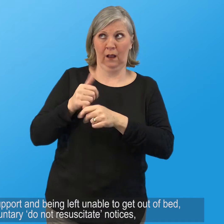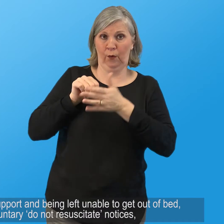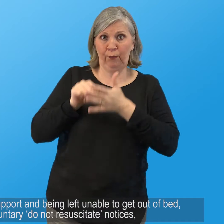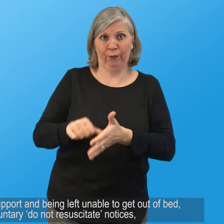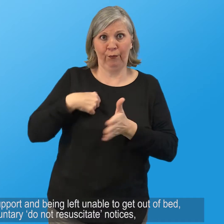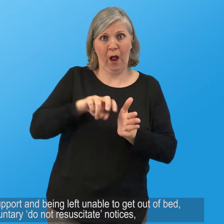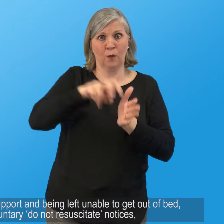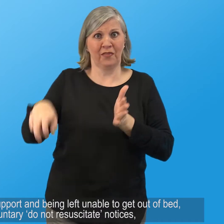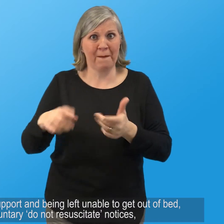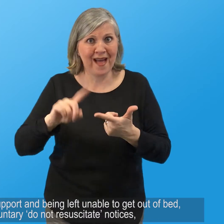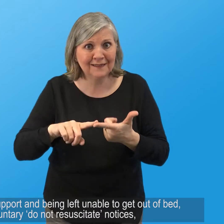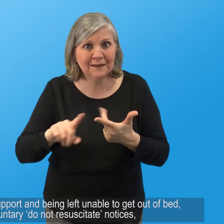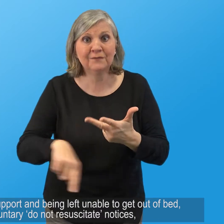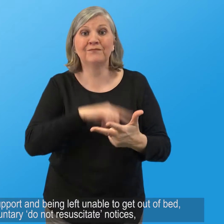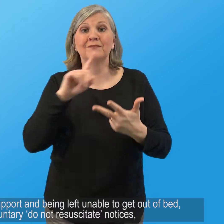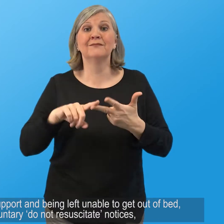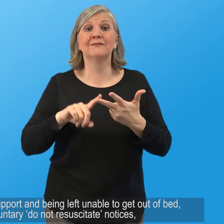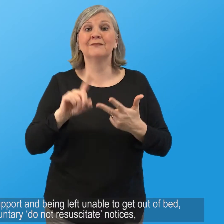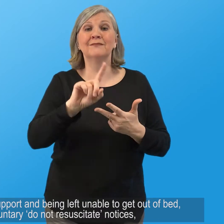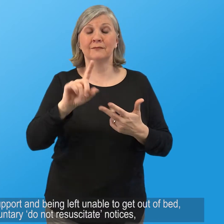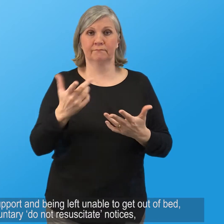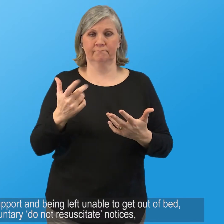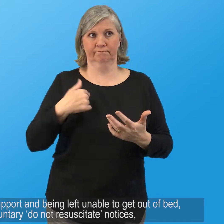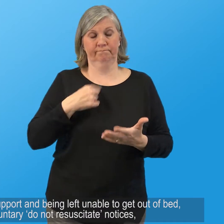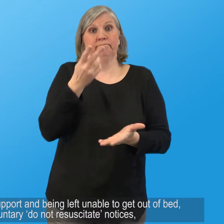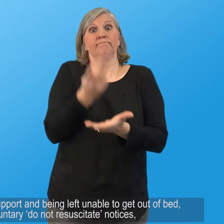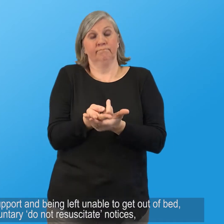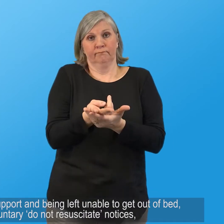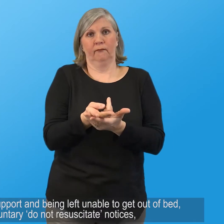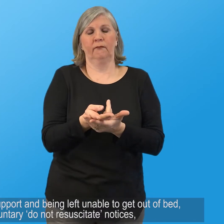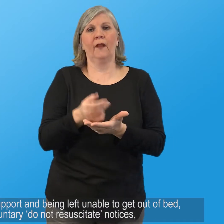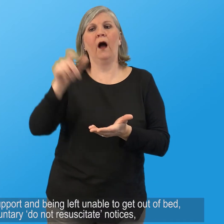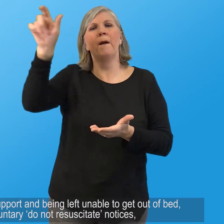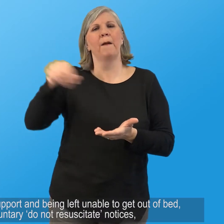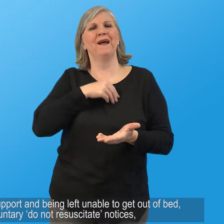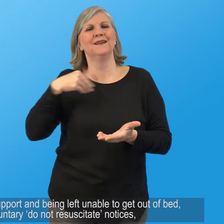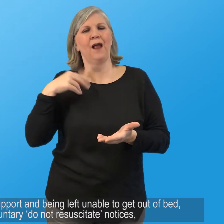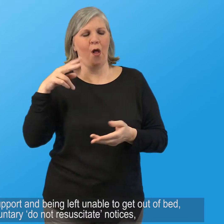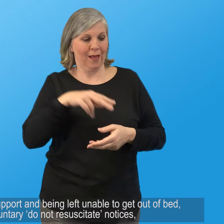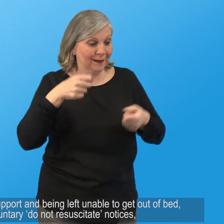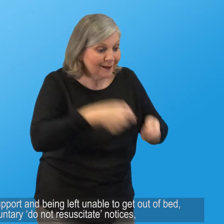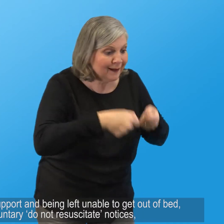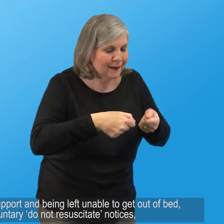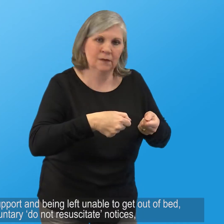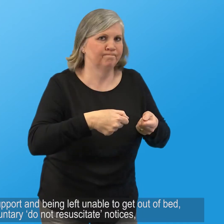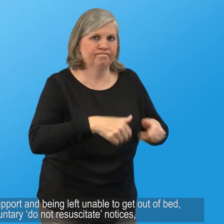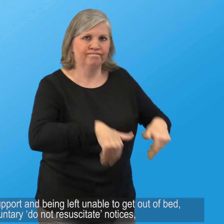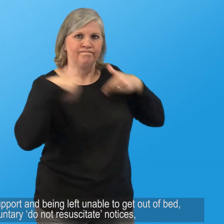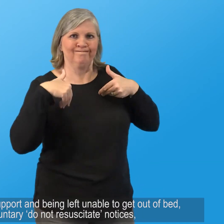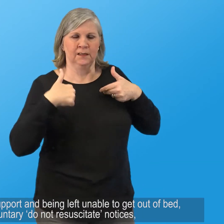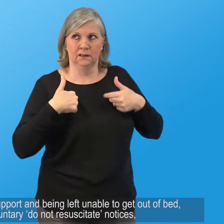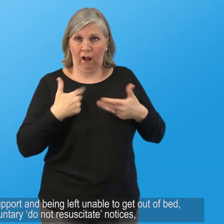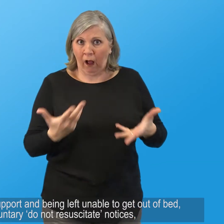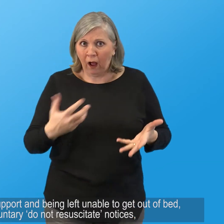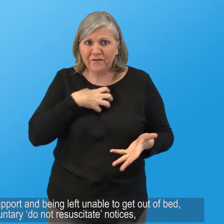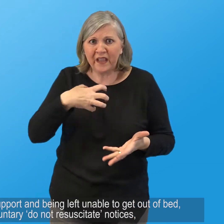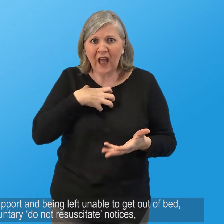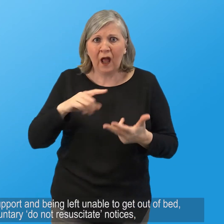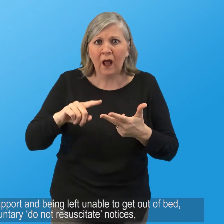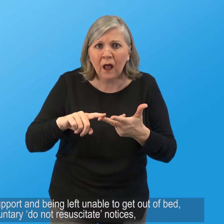From losing vital social care support and being left unable to get out of bed, to fears about involuntary do not resuscitate